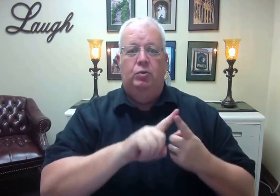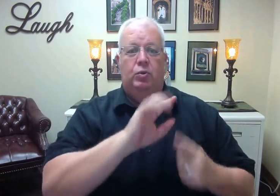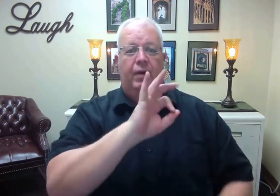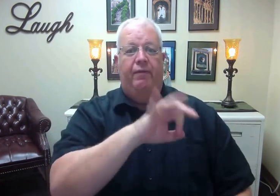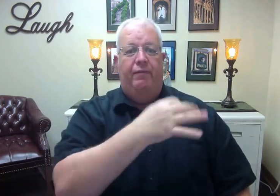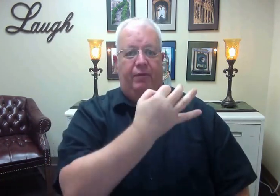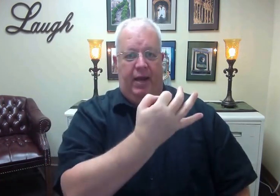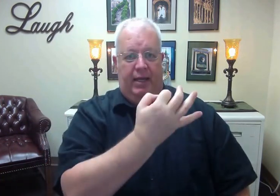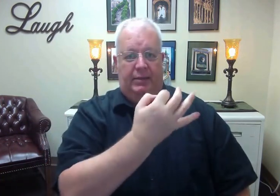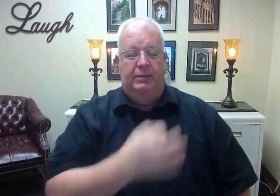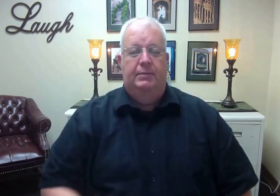to France.